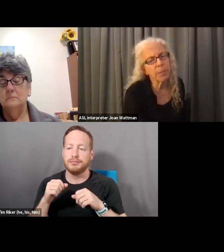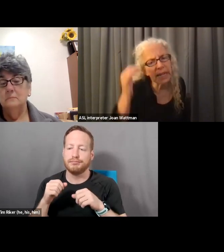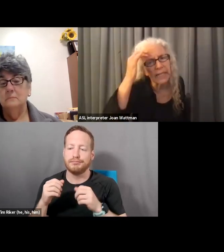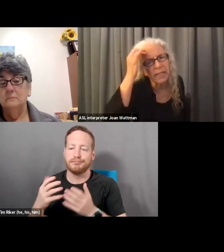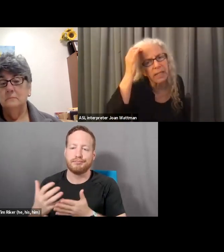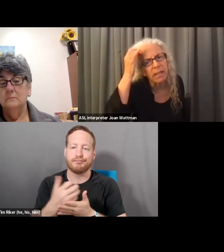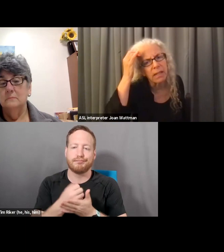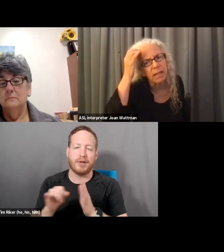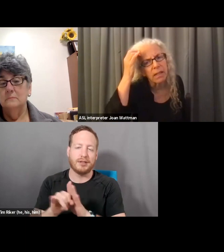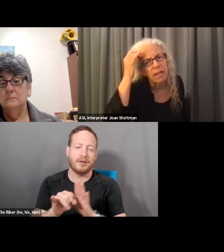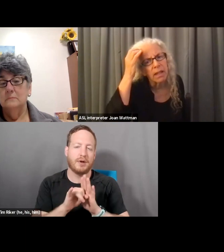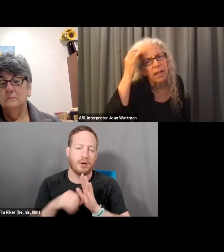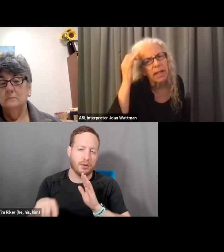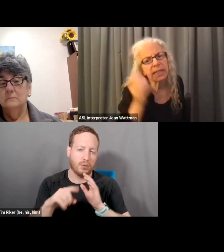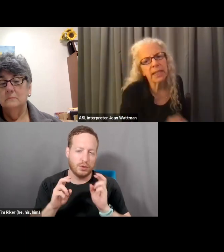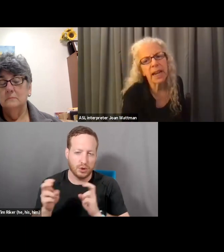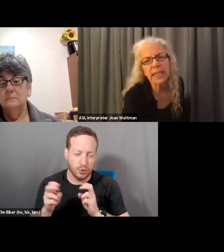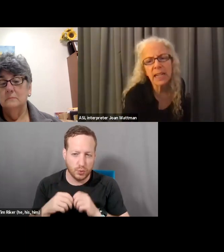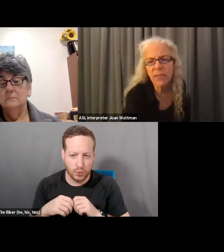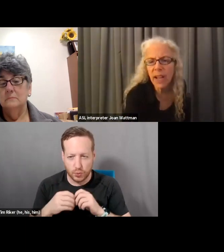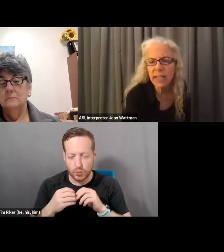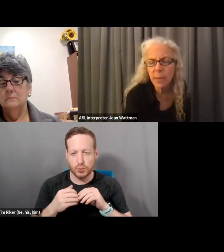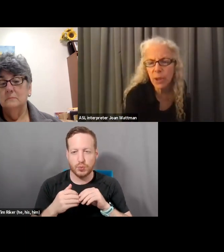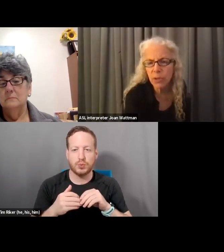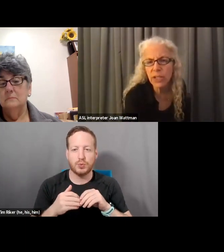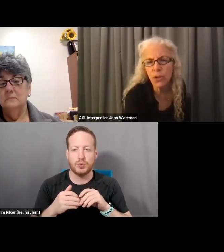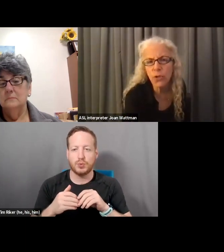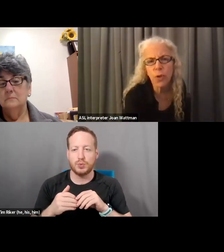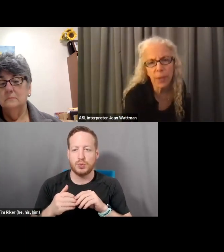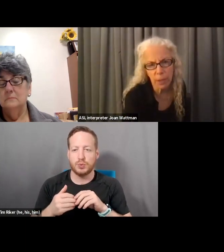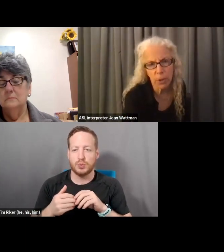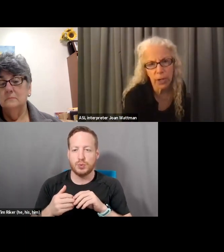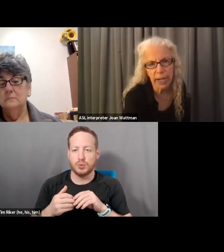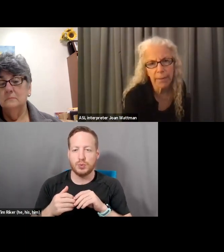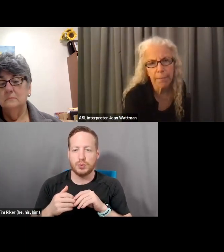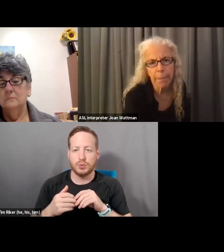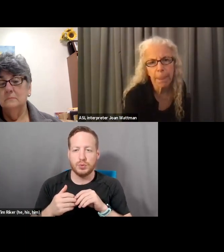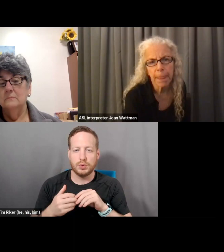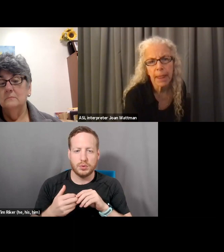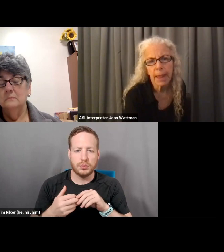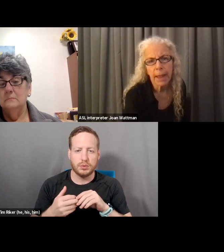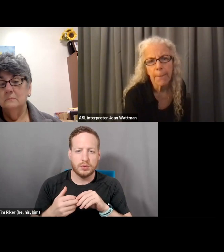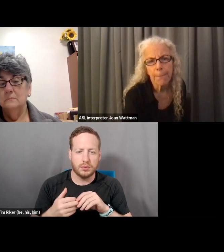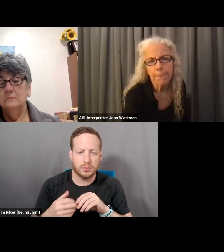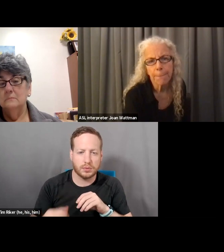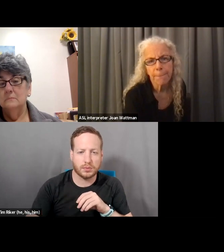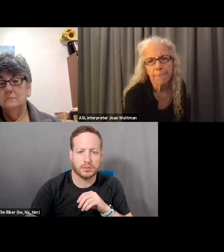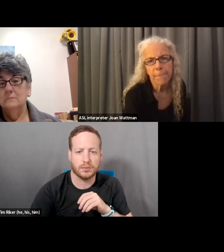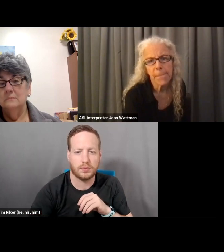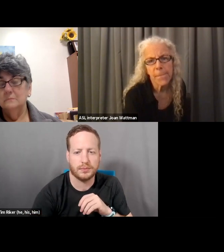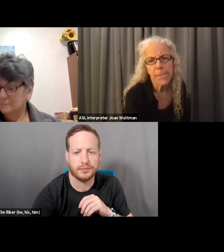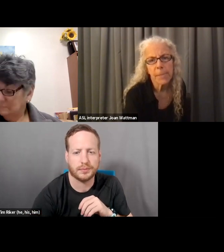other committees, collecting and identifying some of those issues from the community.